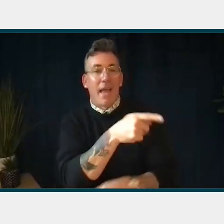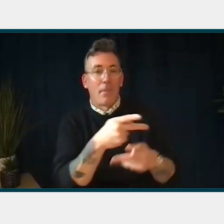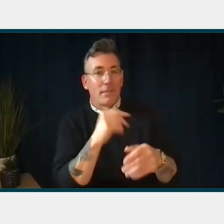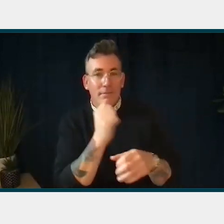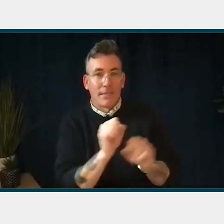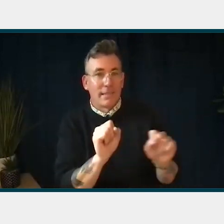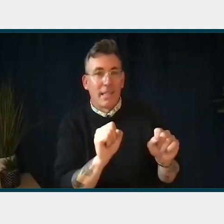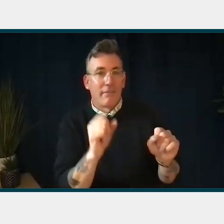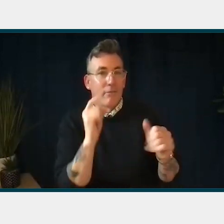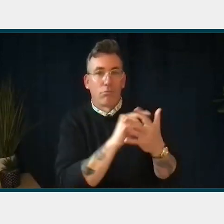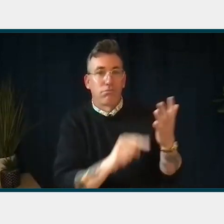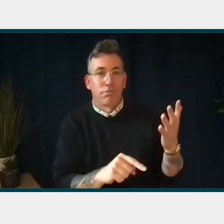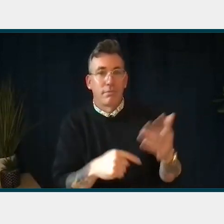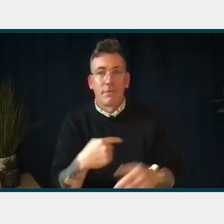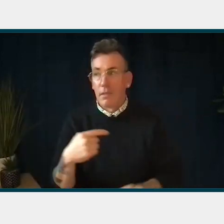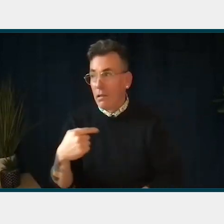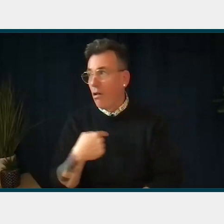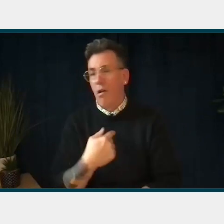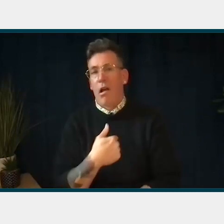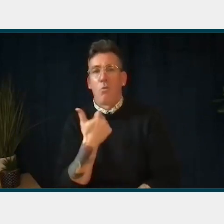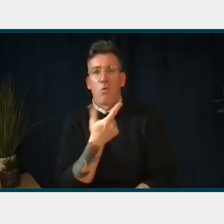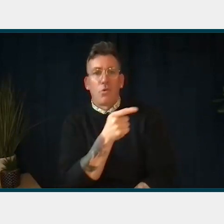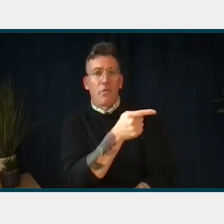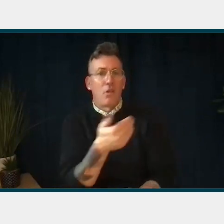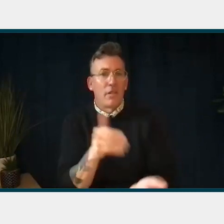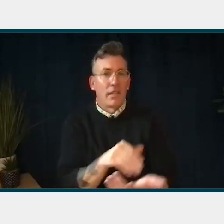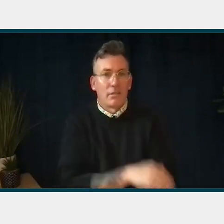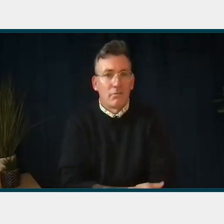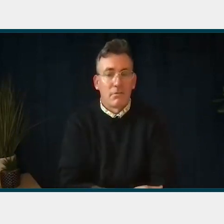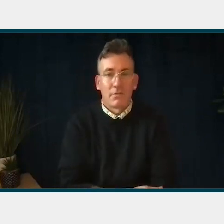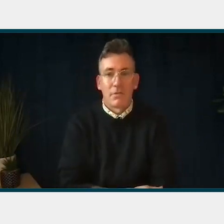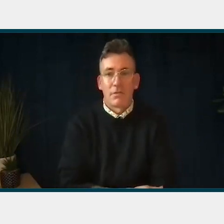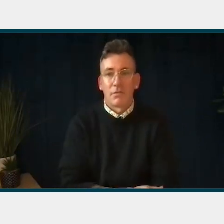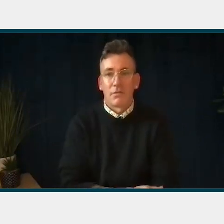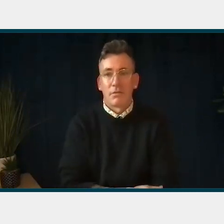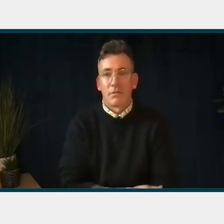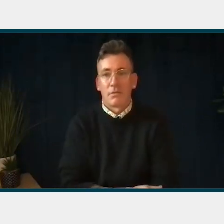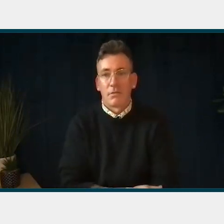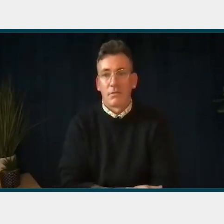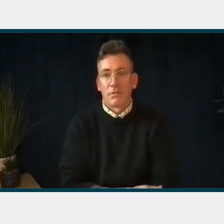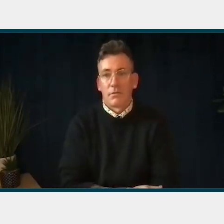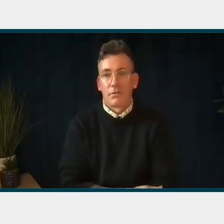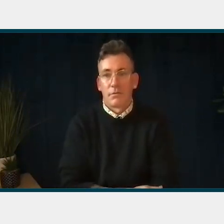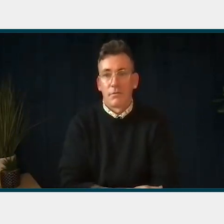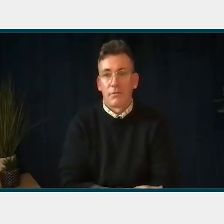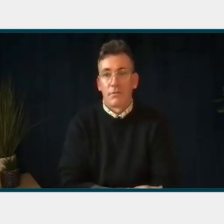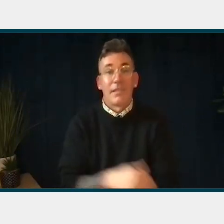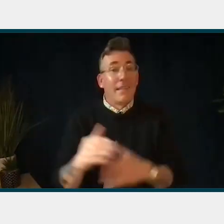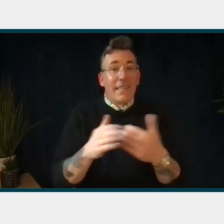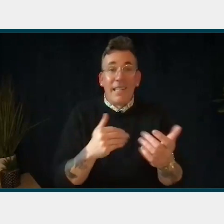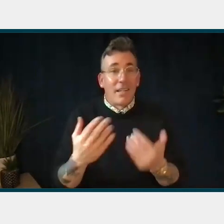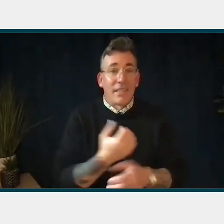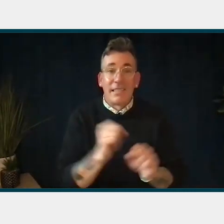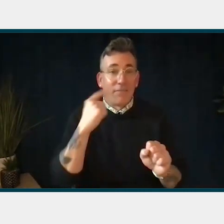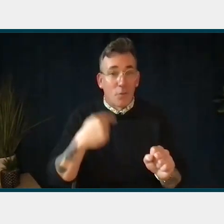Any one of us, if anyone said, this company is not safe, then I'm not going to shop there anymore.